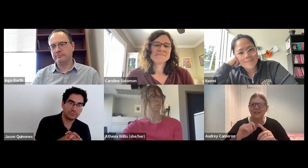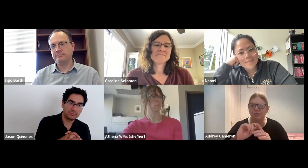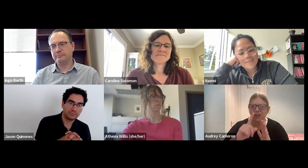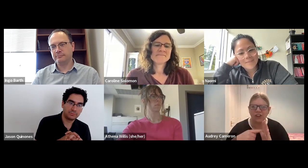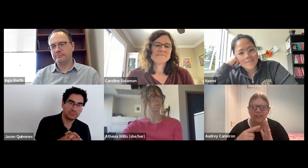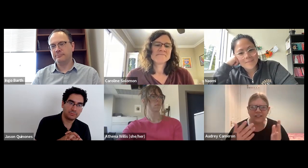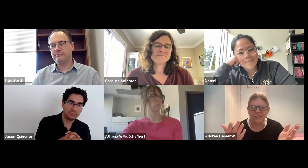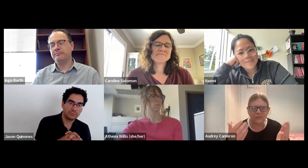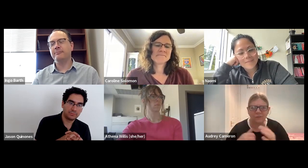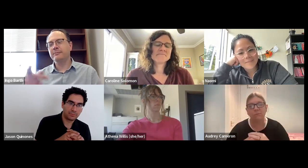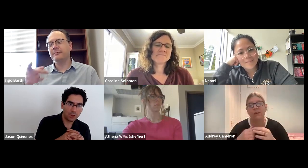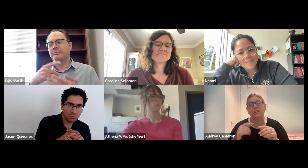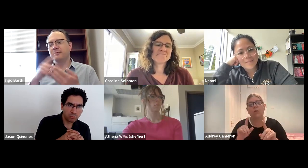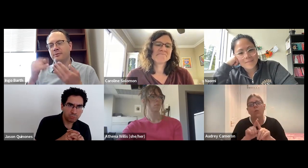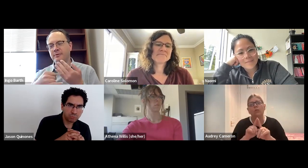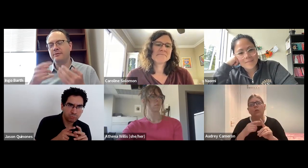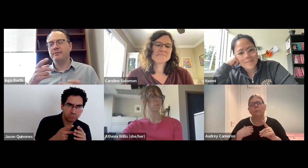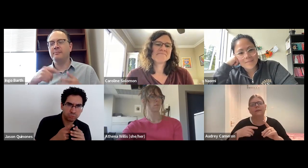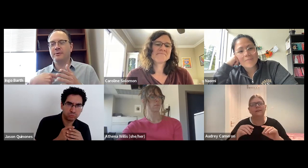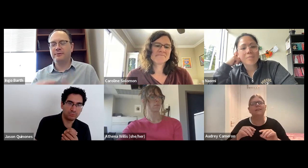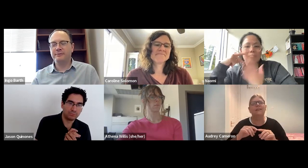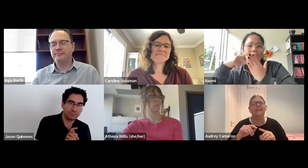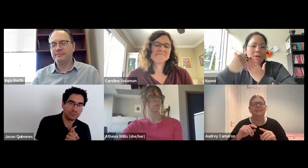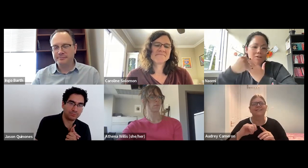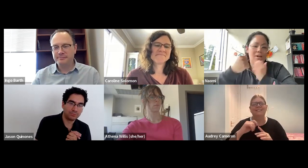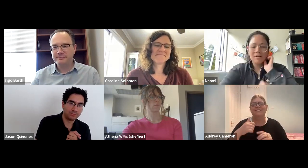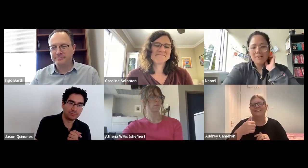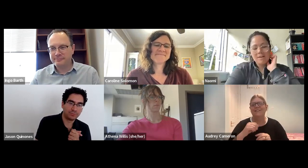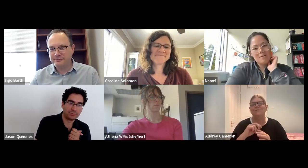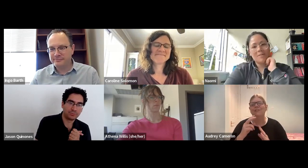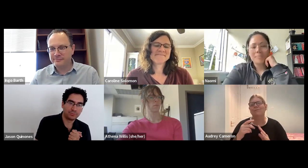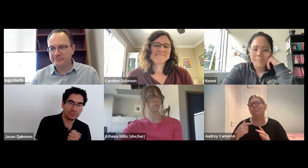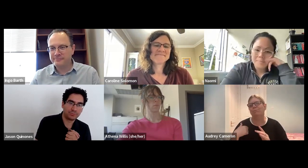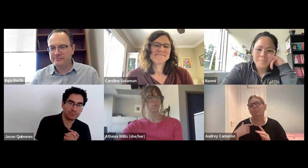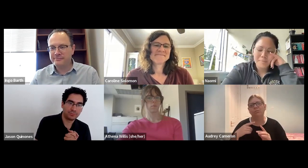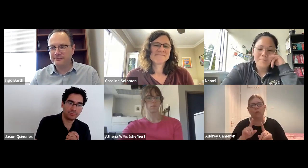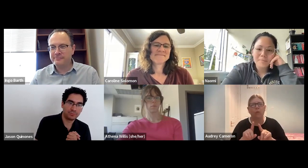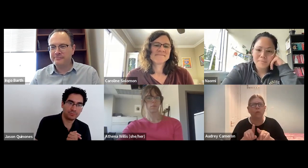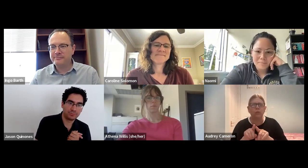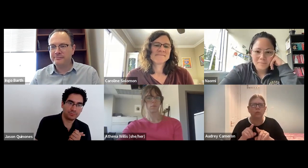And I have been recording various signs. Oh, project. Thank you.